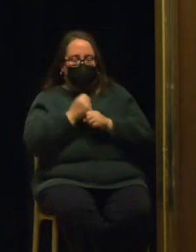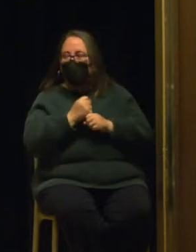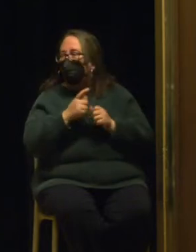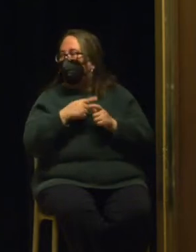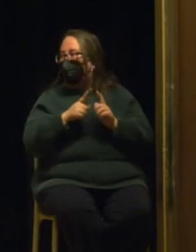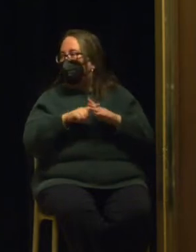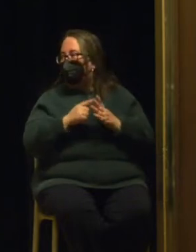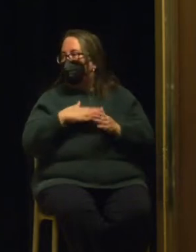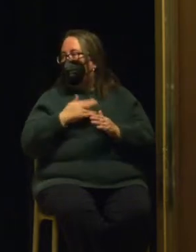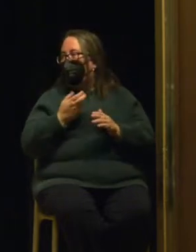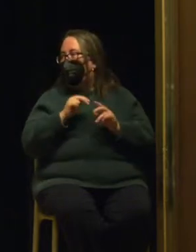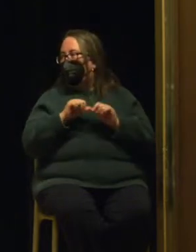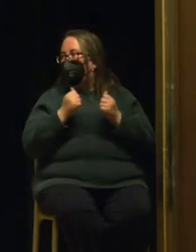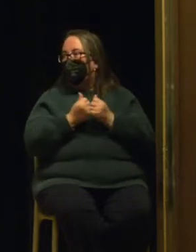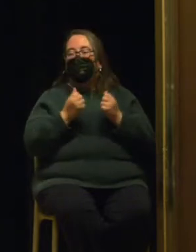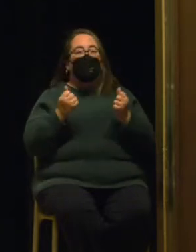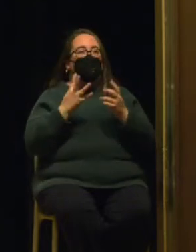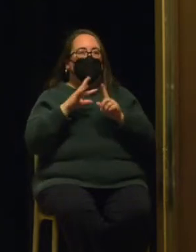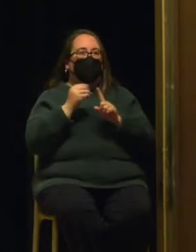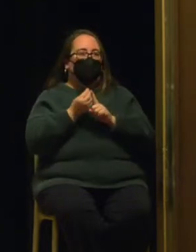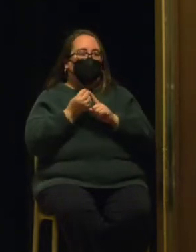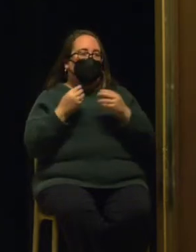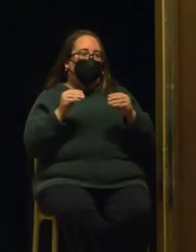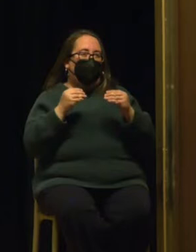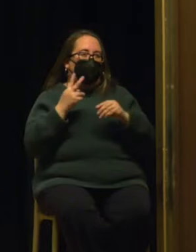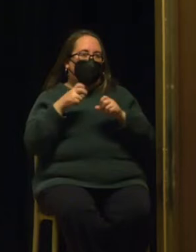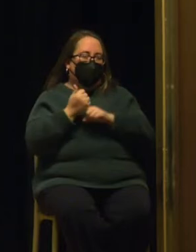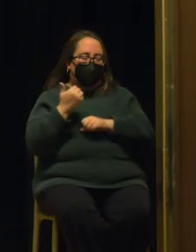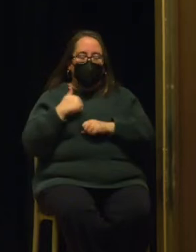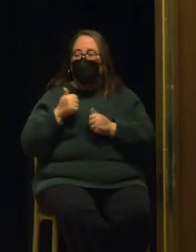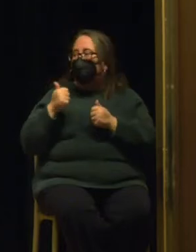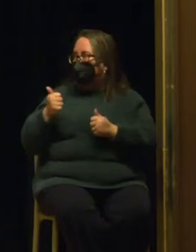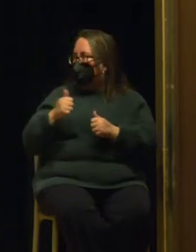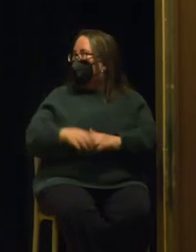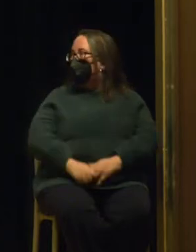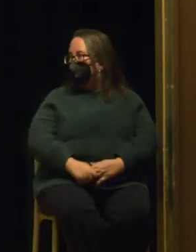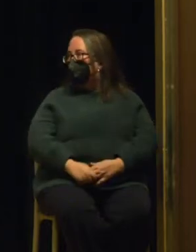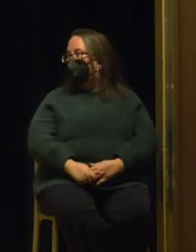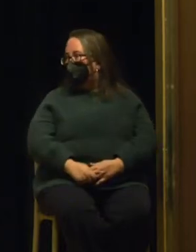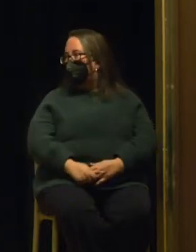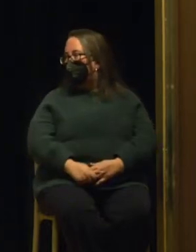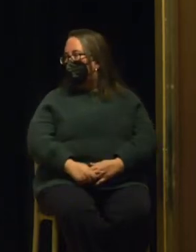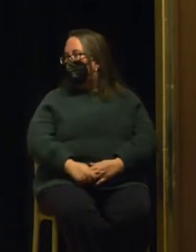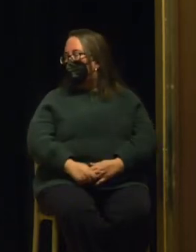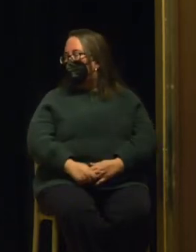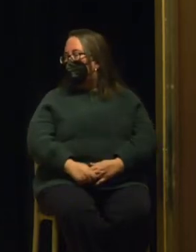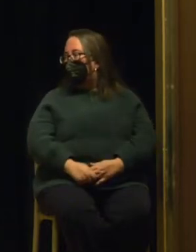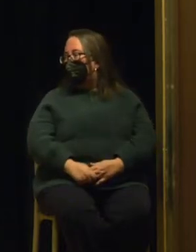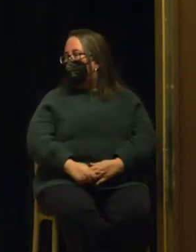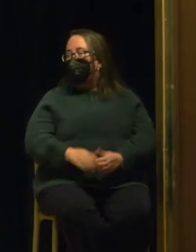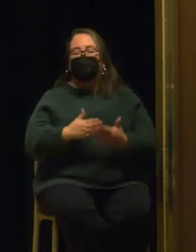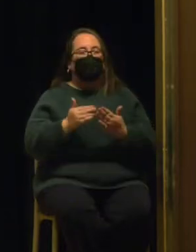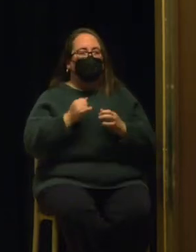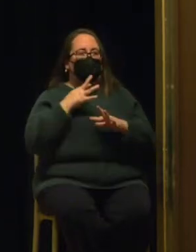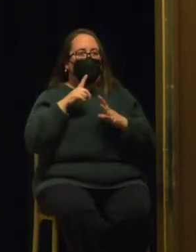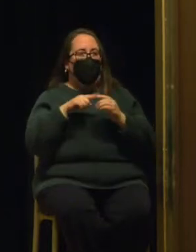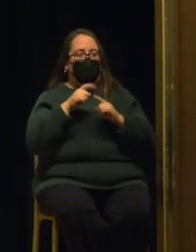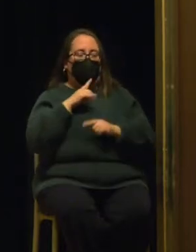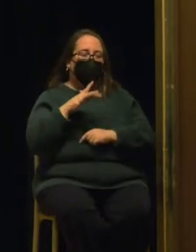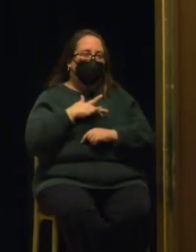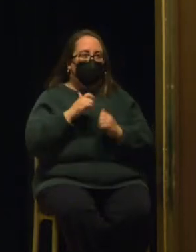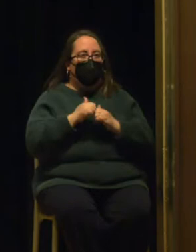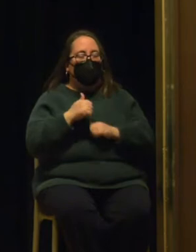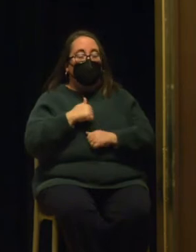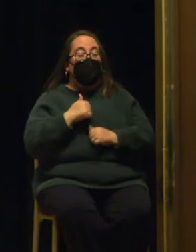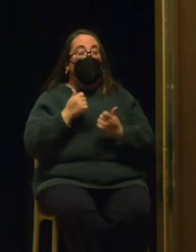started my own agency, Multicultural Marketing, two years ago. That's great. Thank Congratulations. You. Congratulations. Thank you. Some of the things that you talked about spoke to me, and I wanted to ask